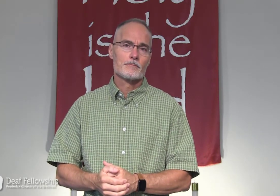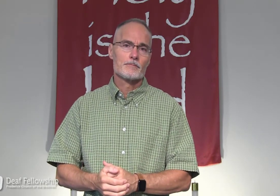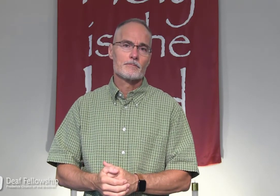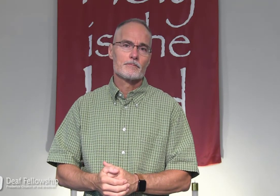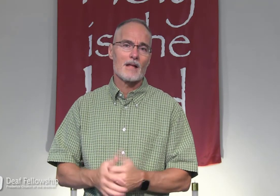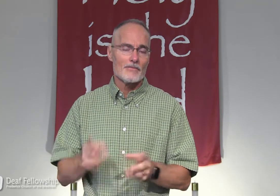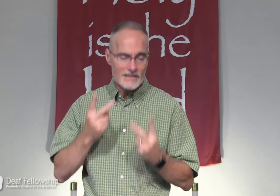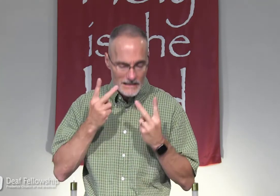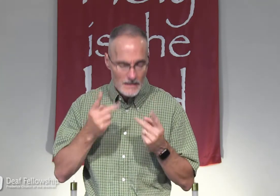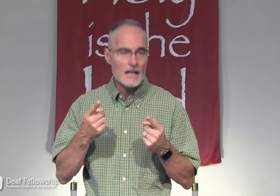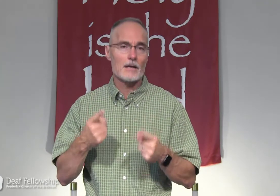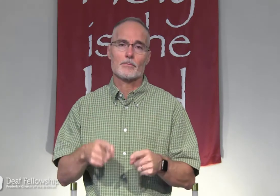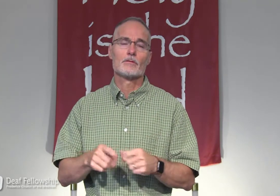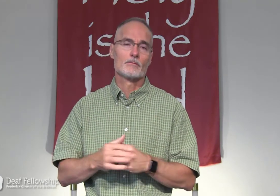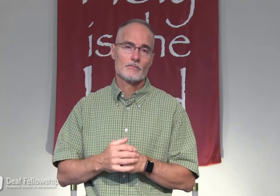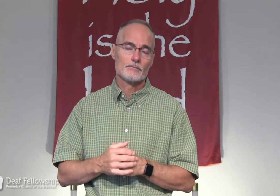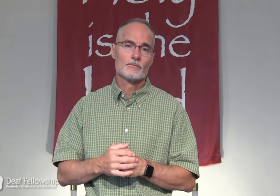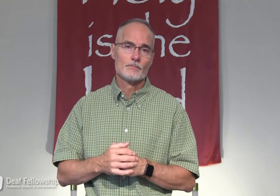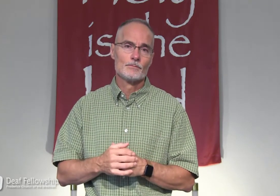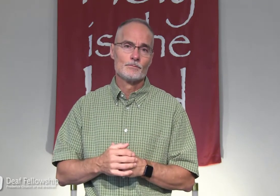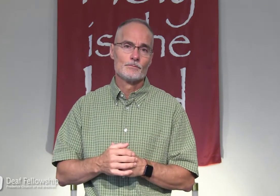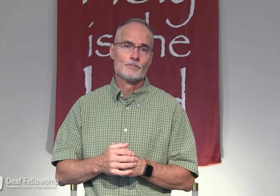anything. I've seen it happen.